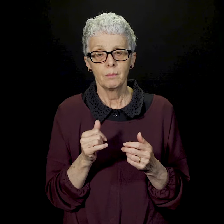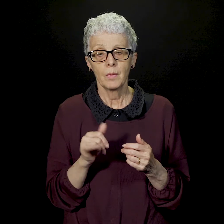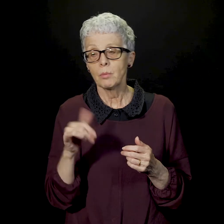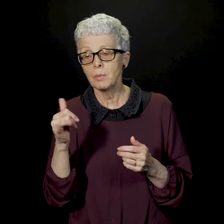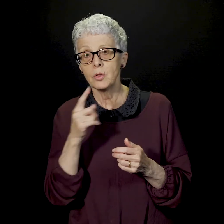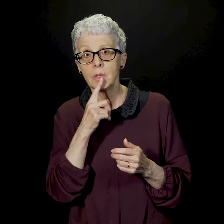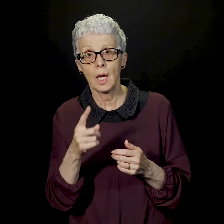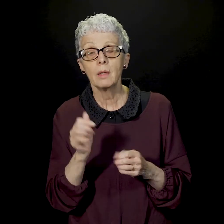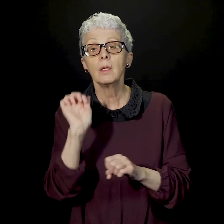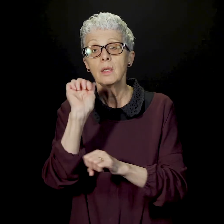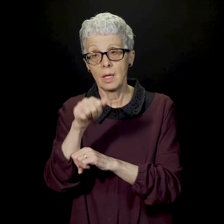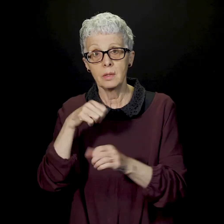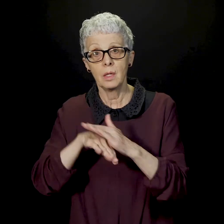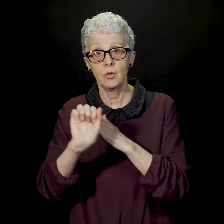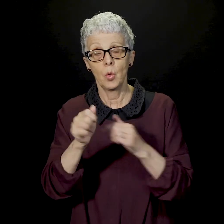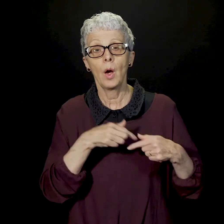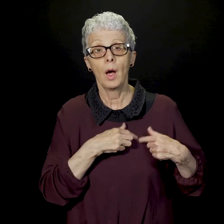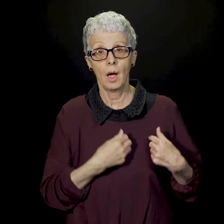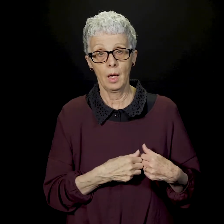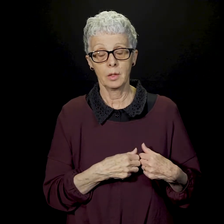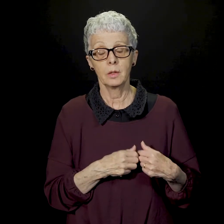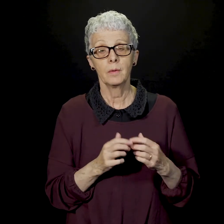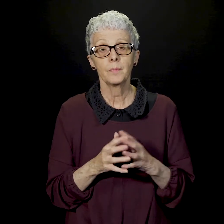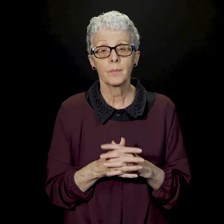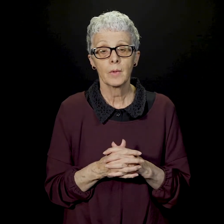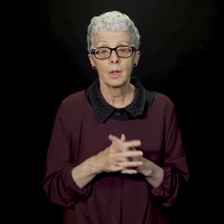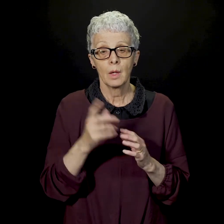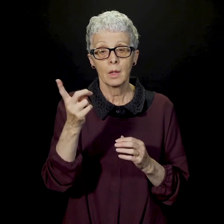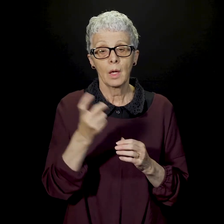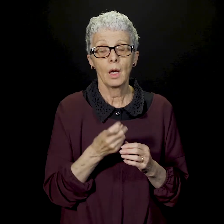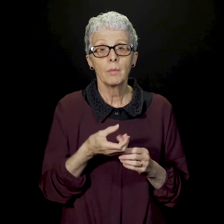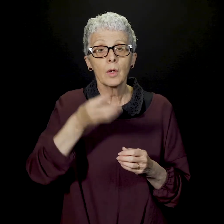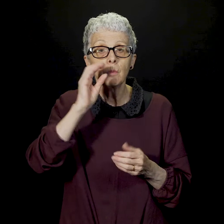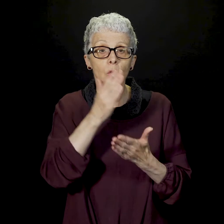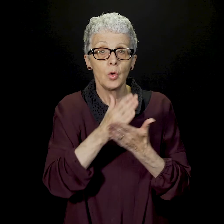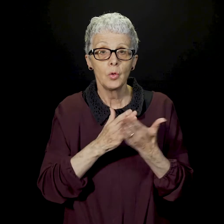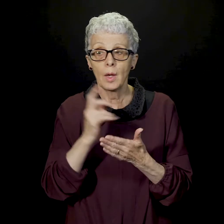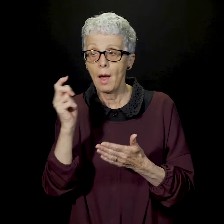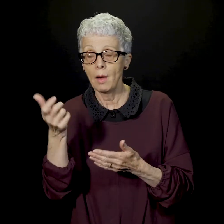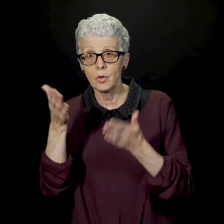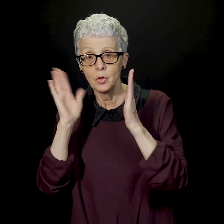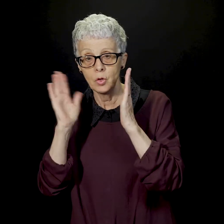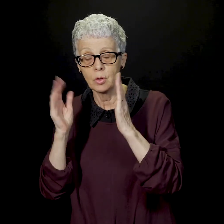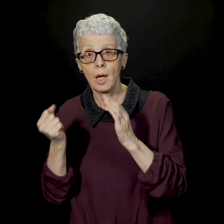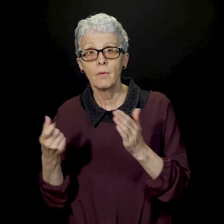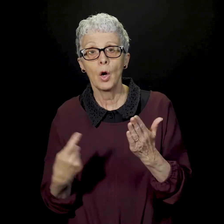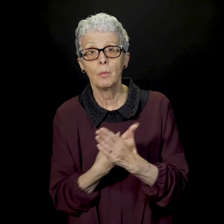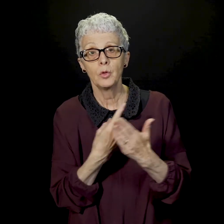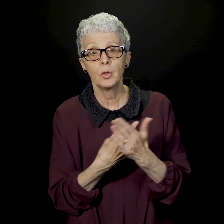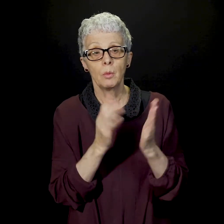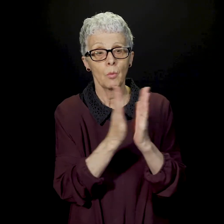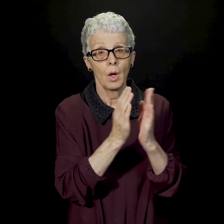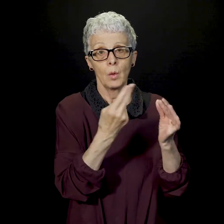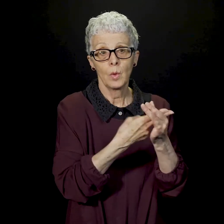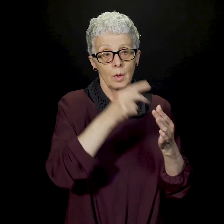if you just say a big yes in your heart to what I pray, and then you come and grab the communion elements after the service. There's going to be opportunity to pray with people